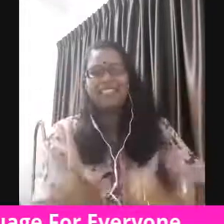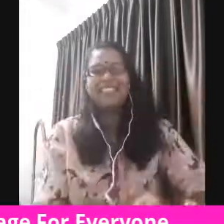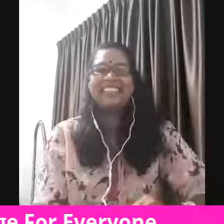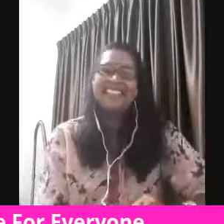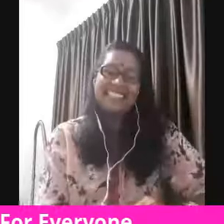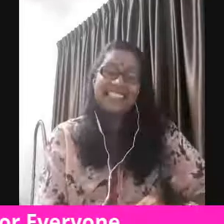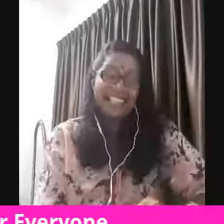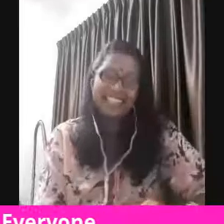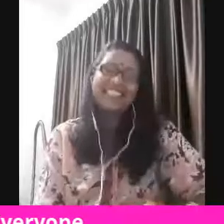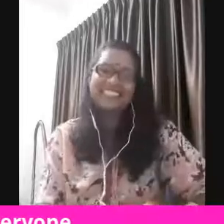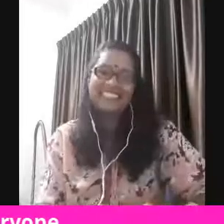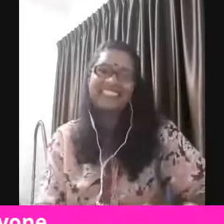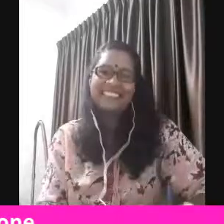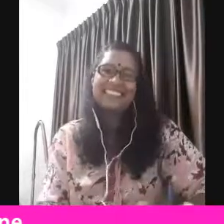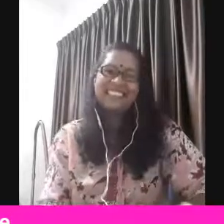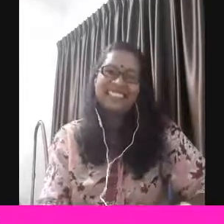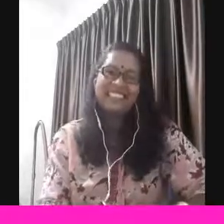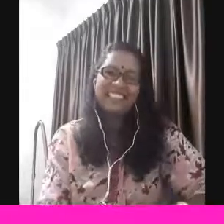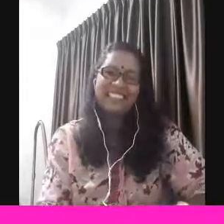name, sign.